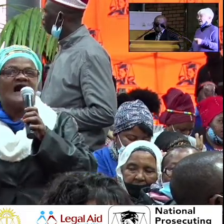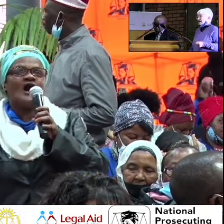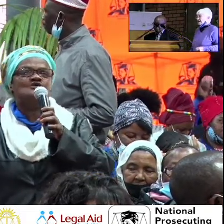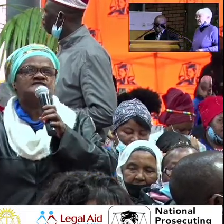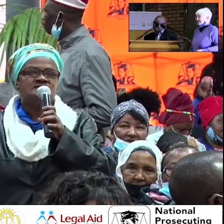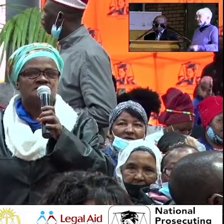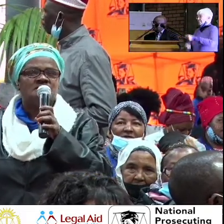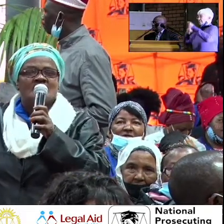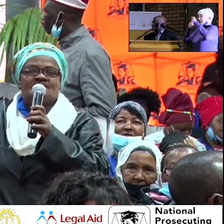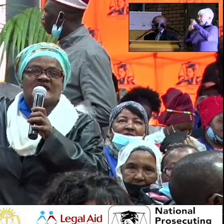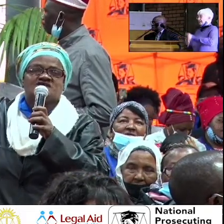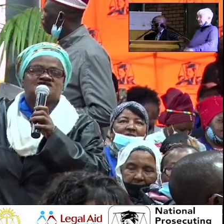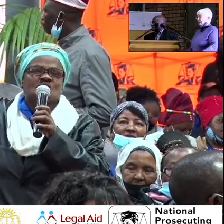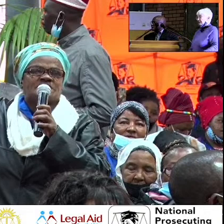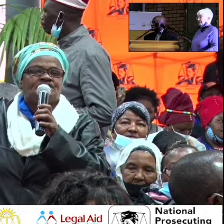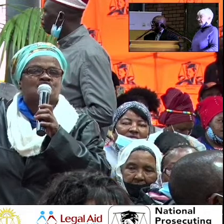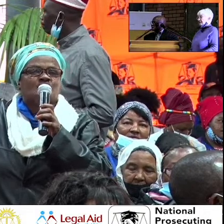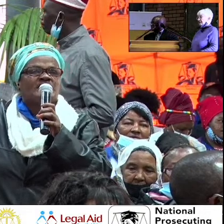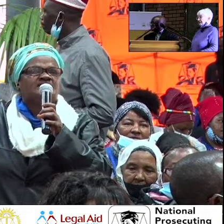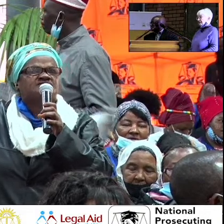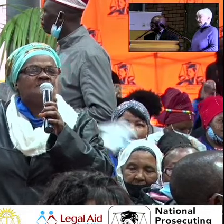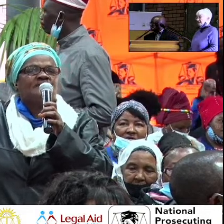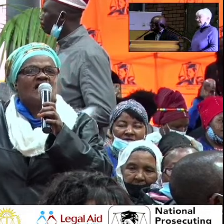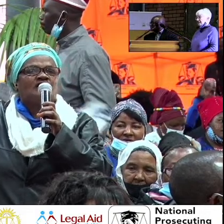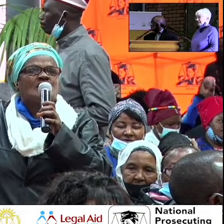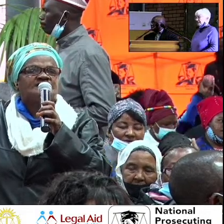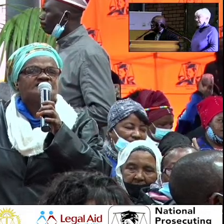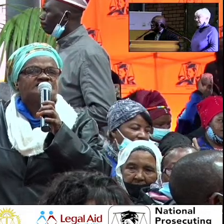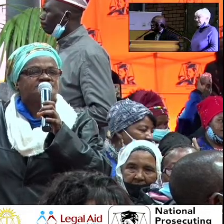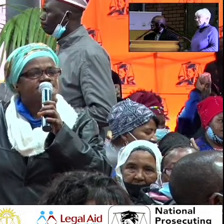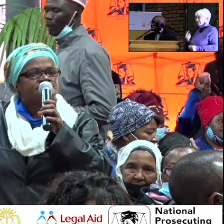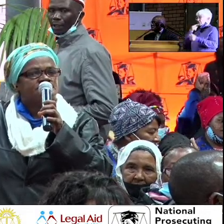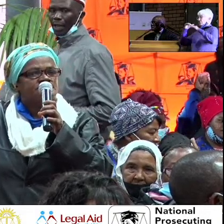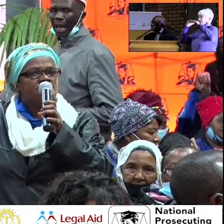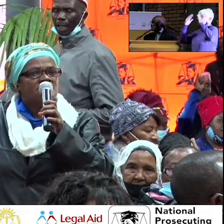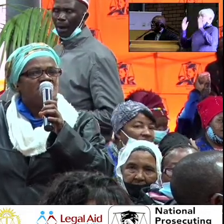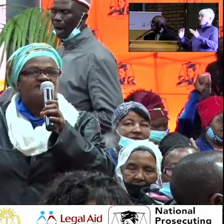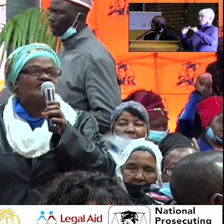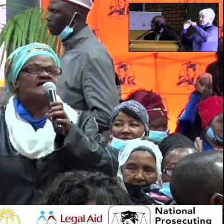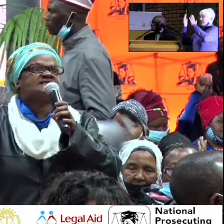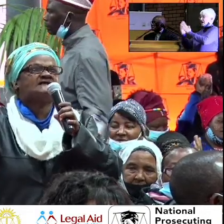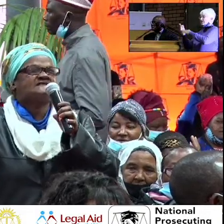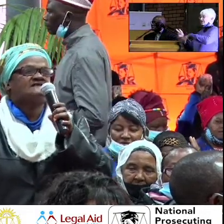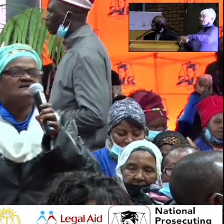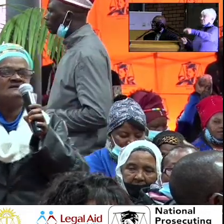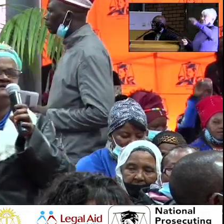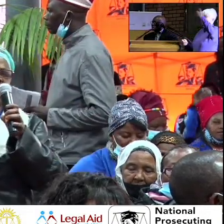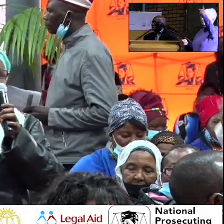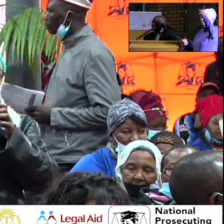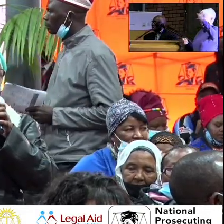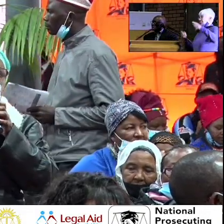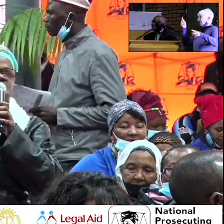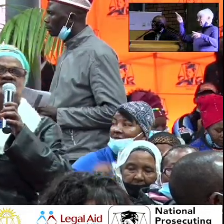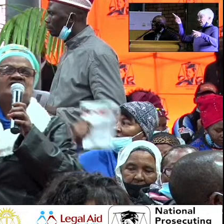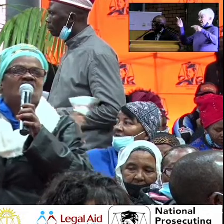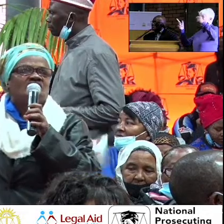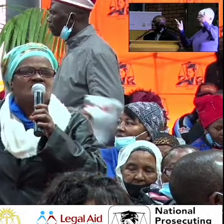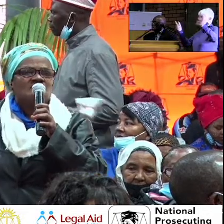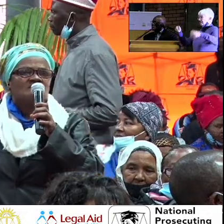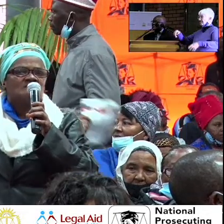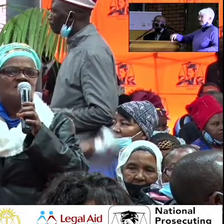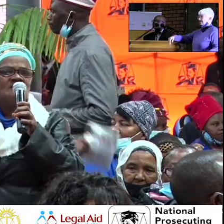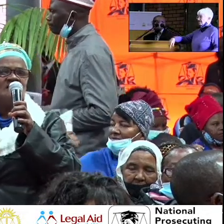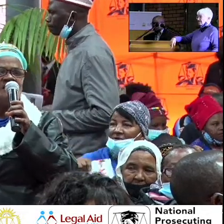The housing, Blakkiesdorp is supposed to be a temporary education. Justice is not concerned there.